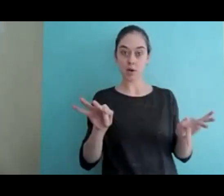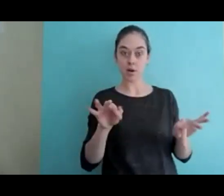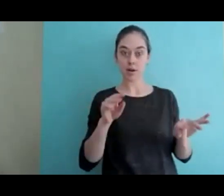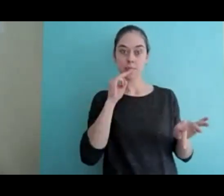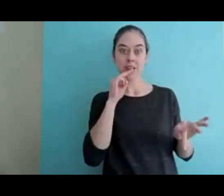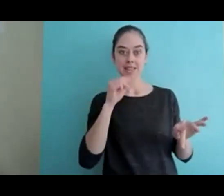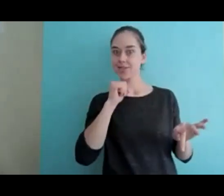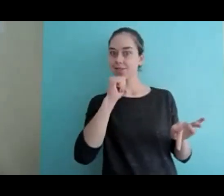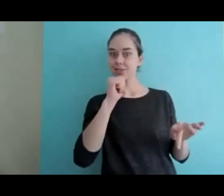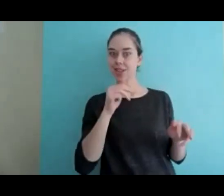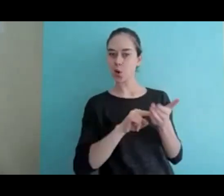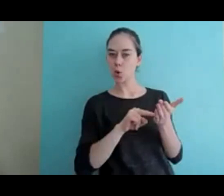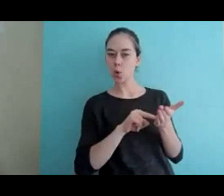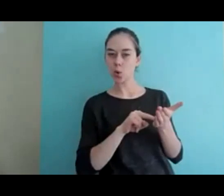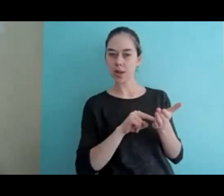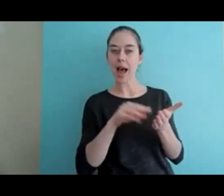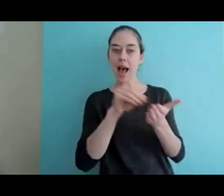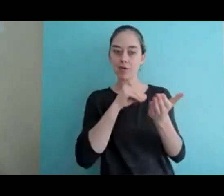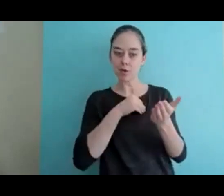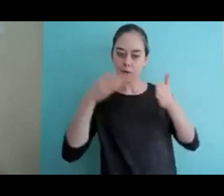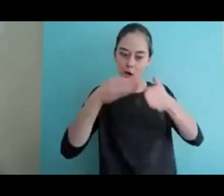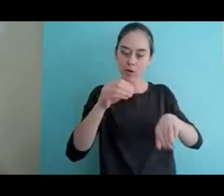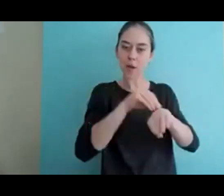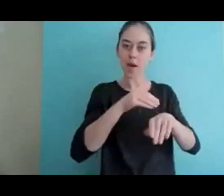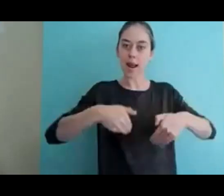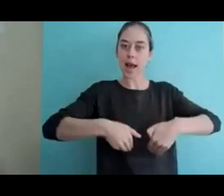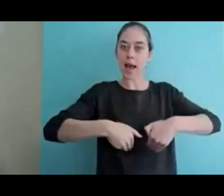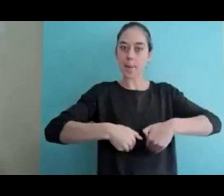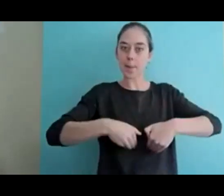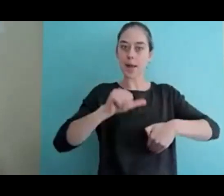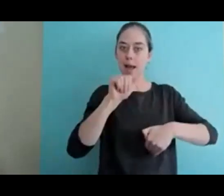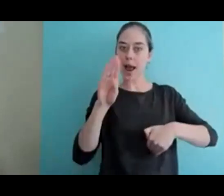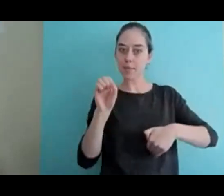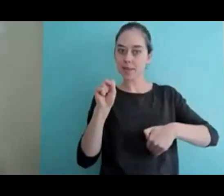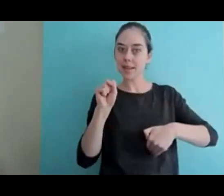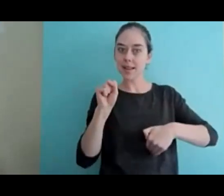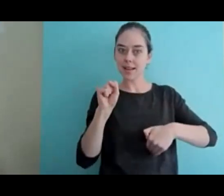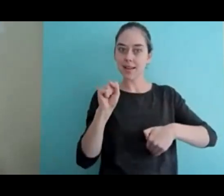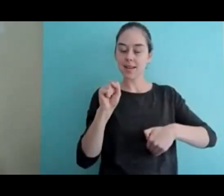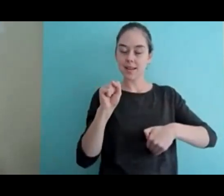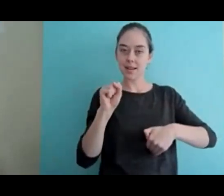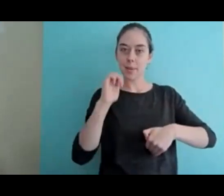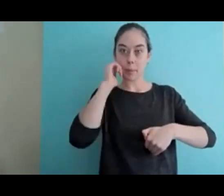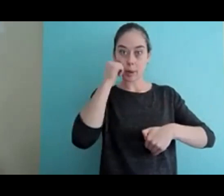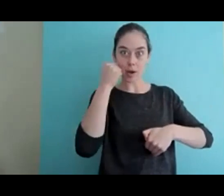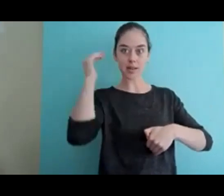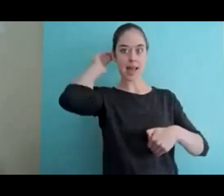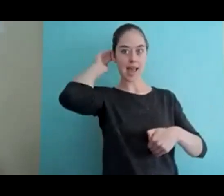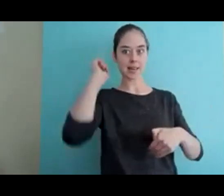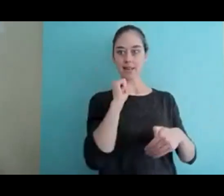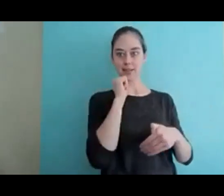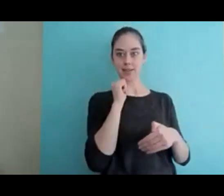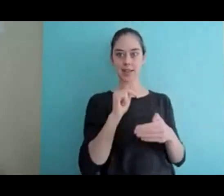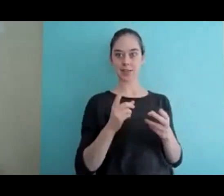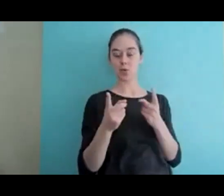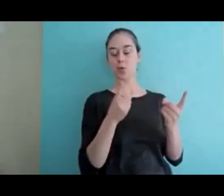equation. Now you have to focus on your abs and only your abs, because your head is not able to do the work